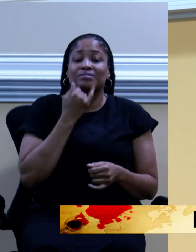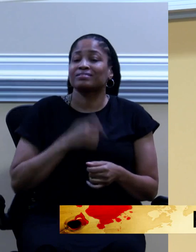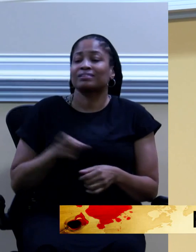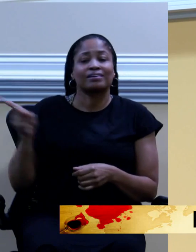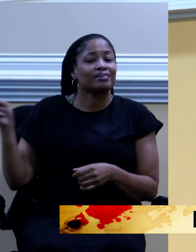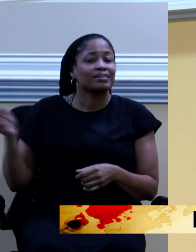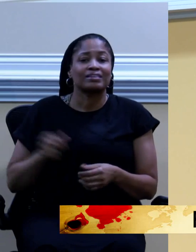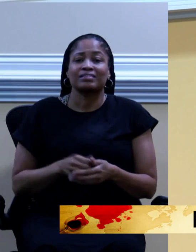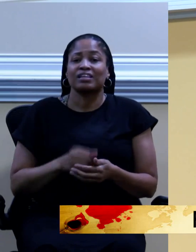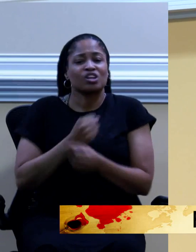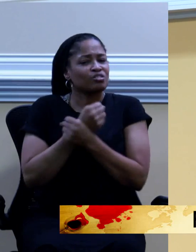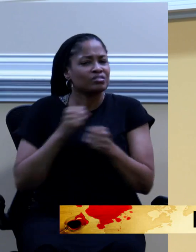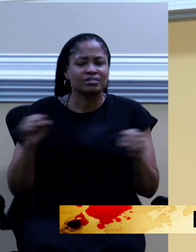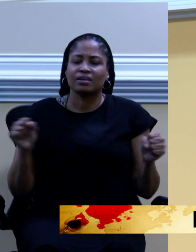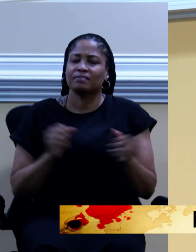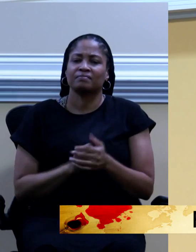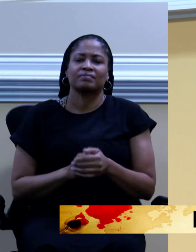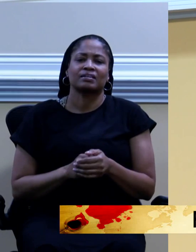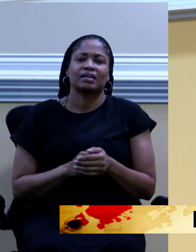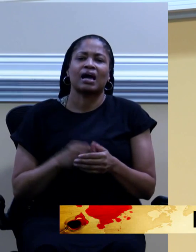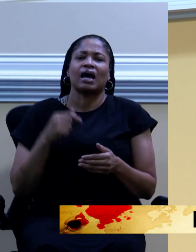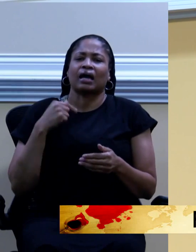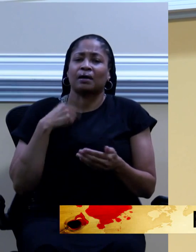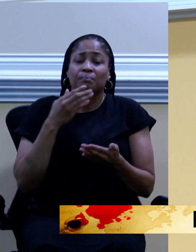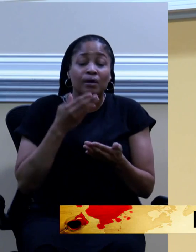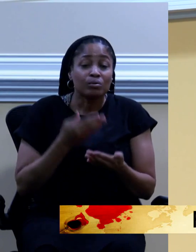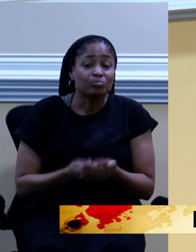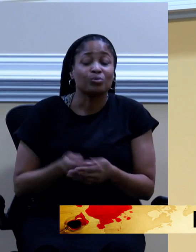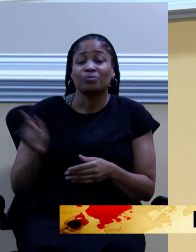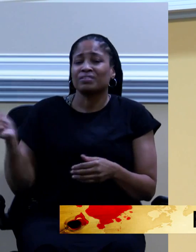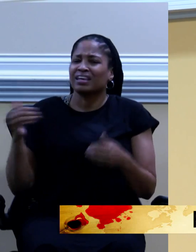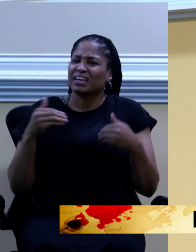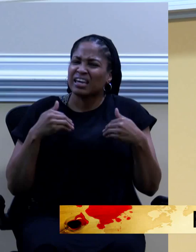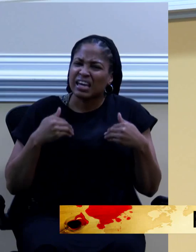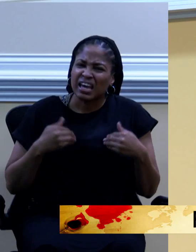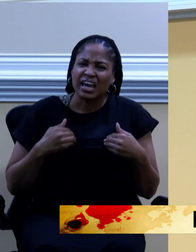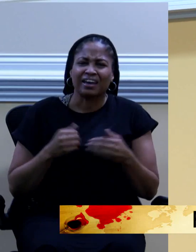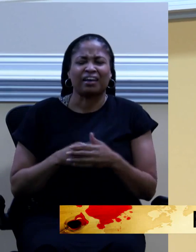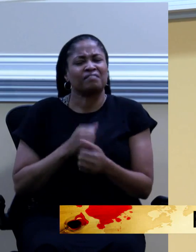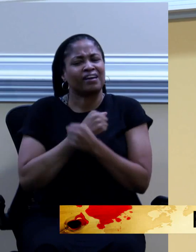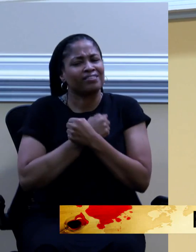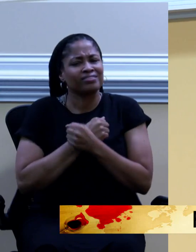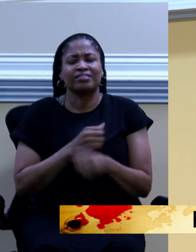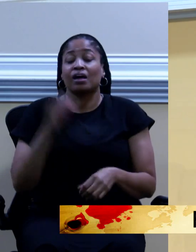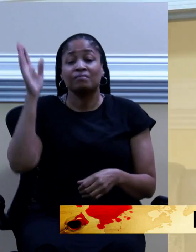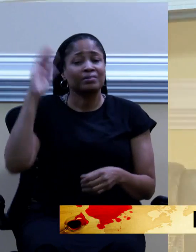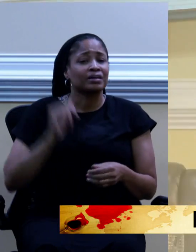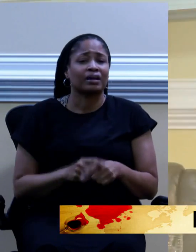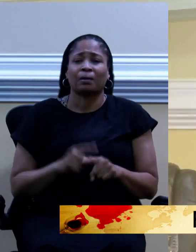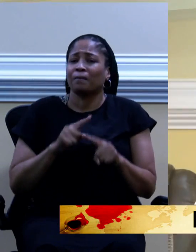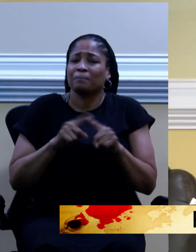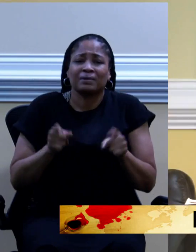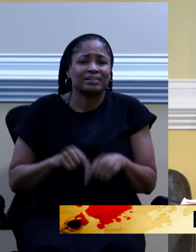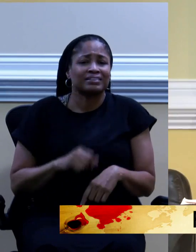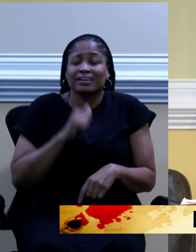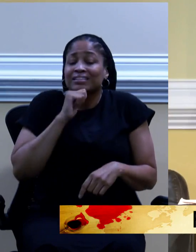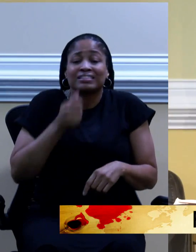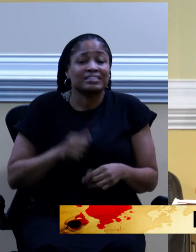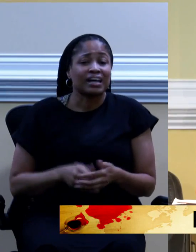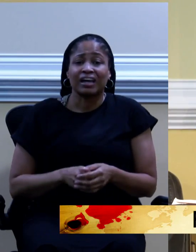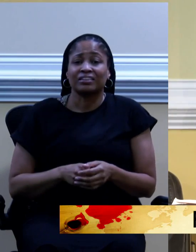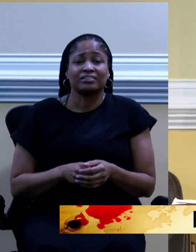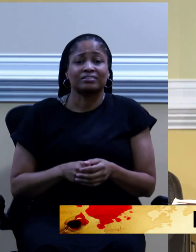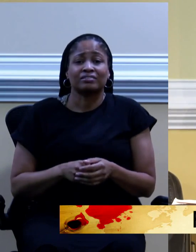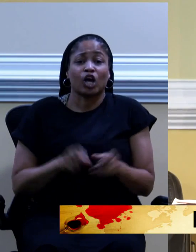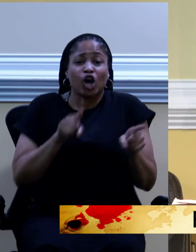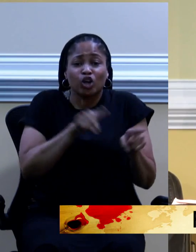For I bear them record that they have a zeal of God, but not according to knowledge. And we have a zeal. I'm going to tell you